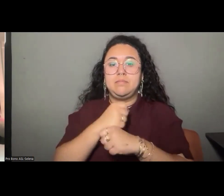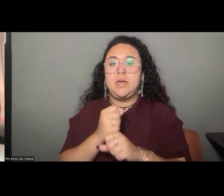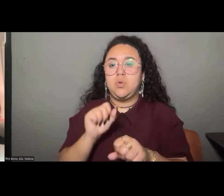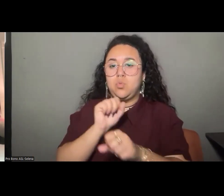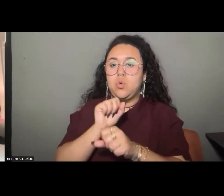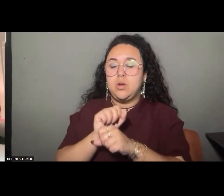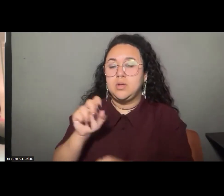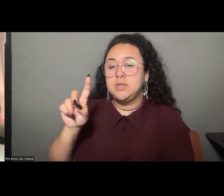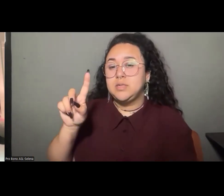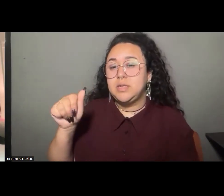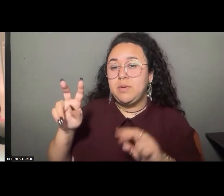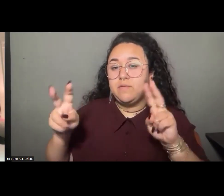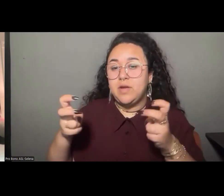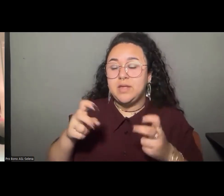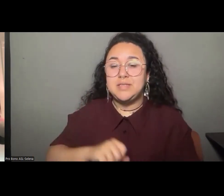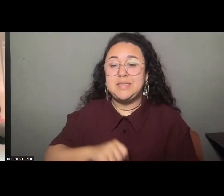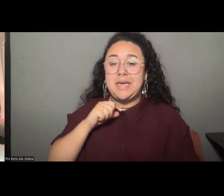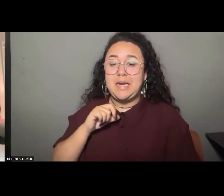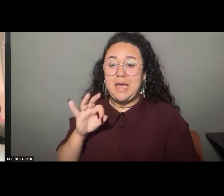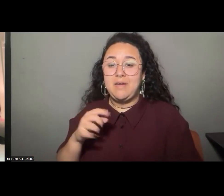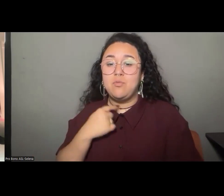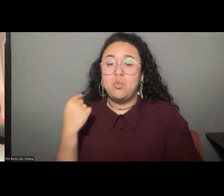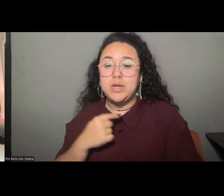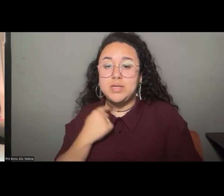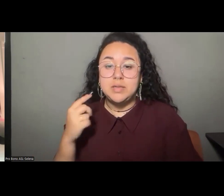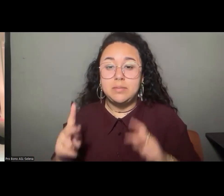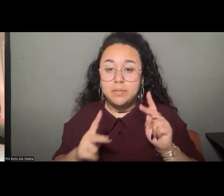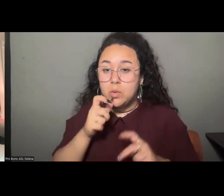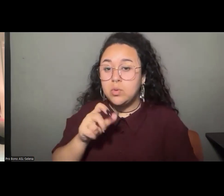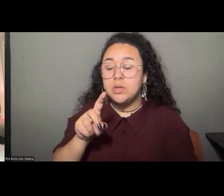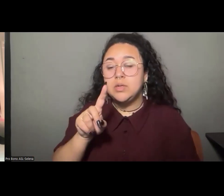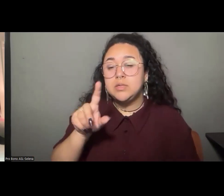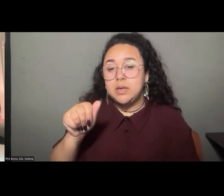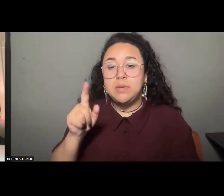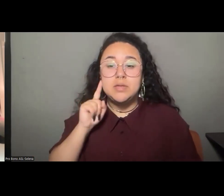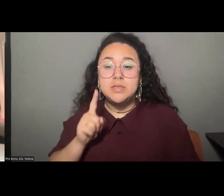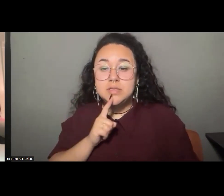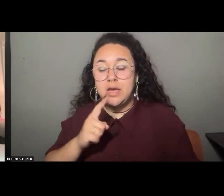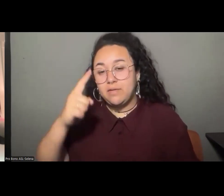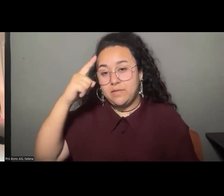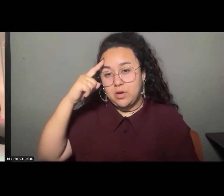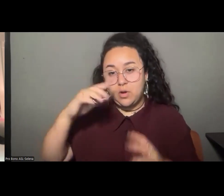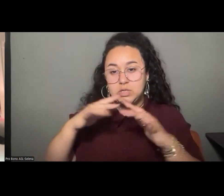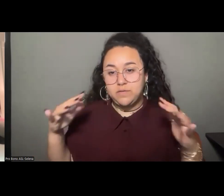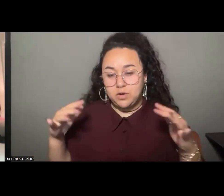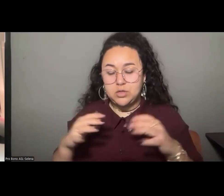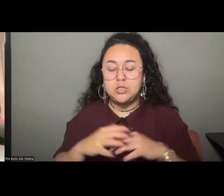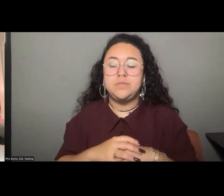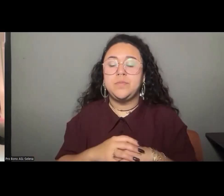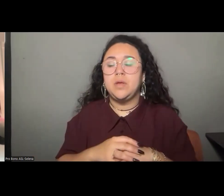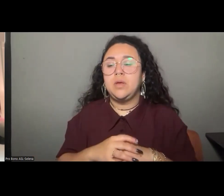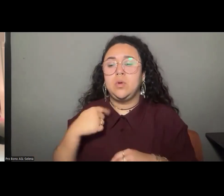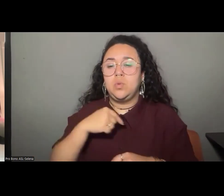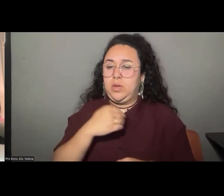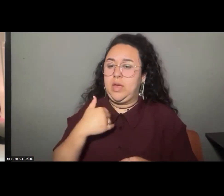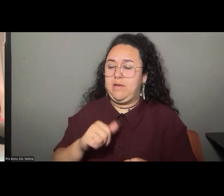of risk, which says that those of us who are disabled, deaf, neurodivergent, we get to have the dignity of not being protected